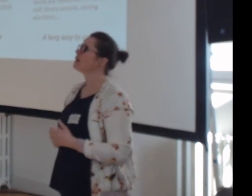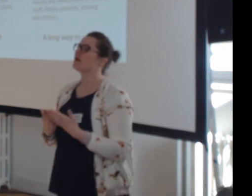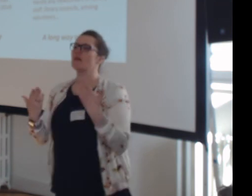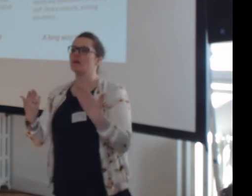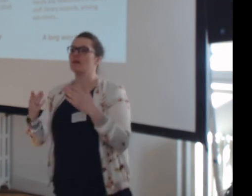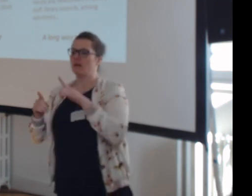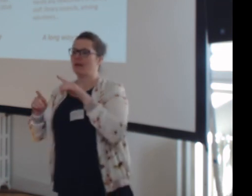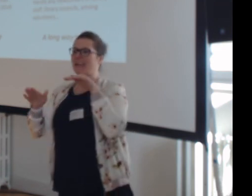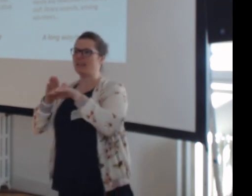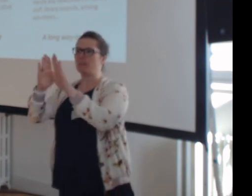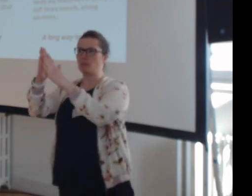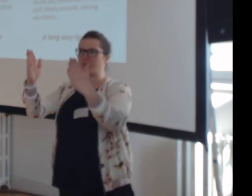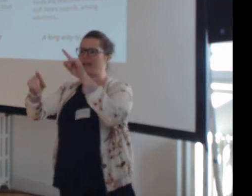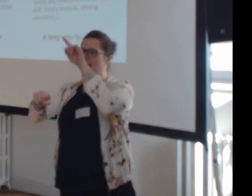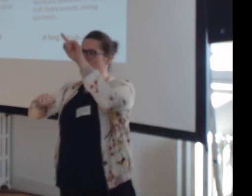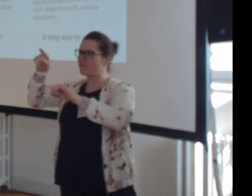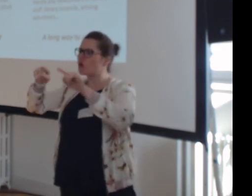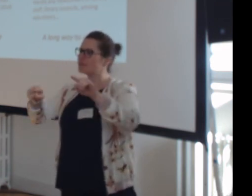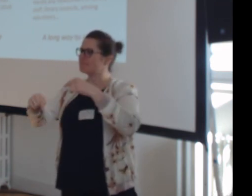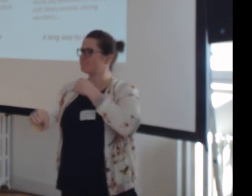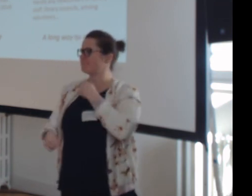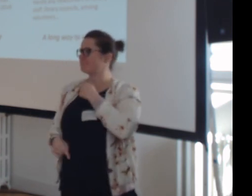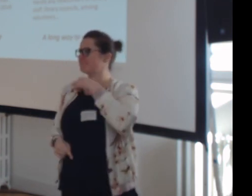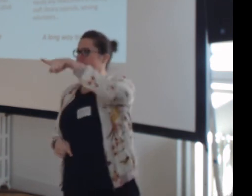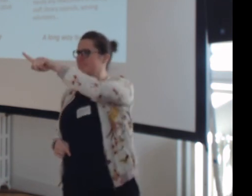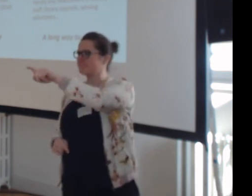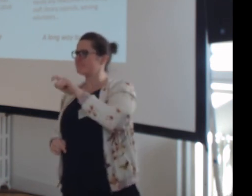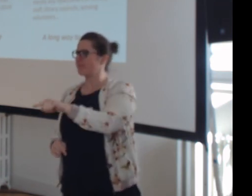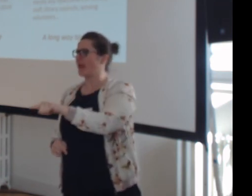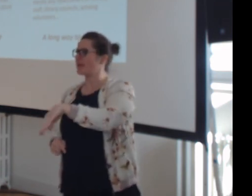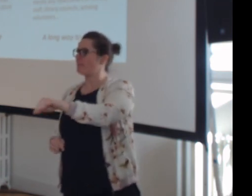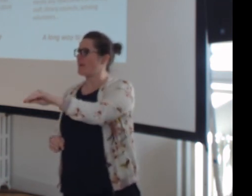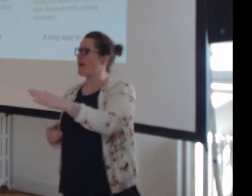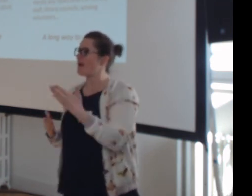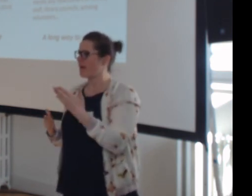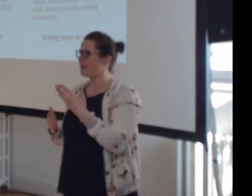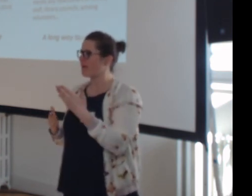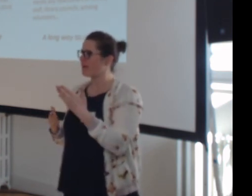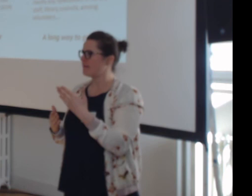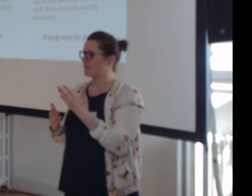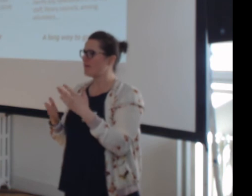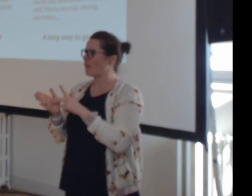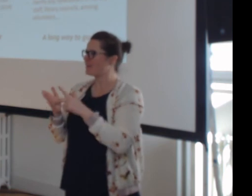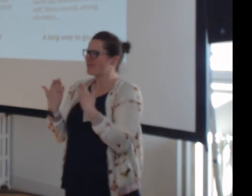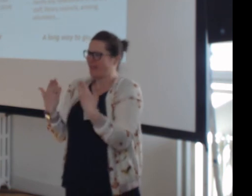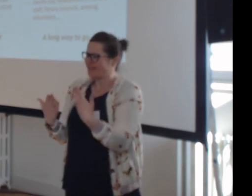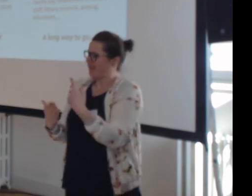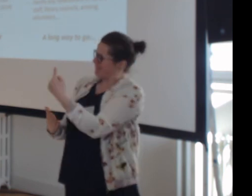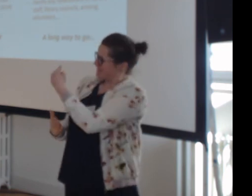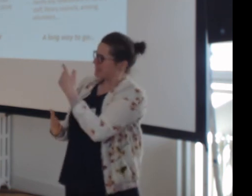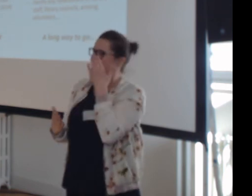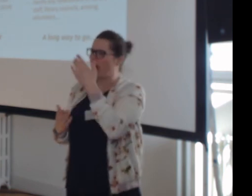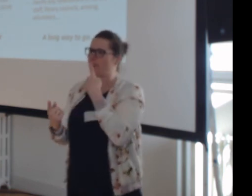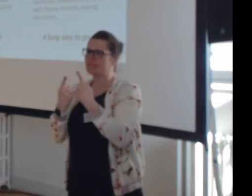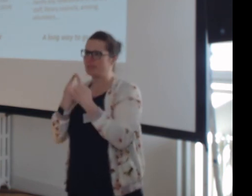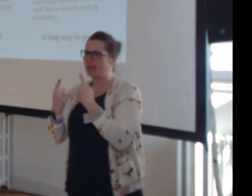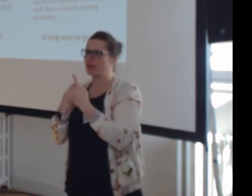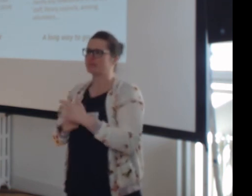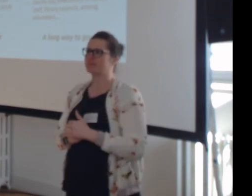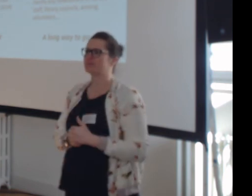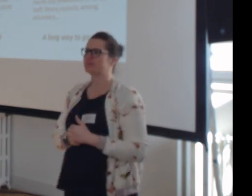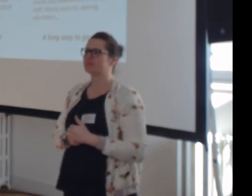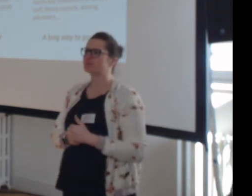diversity in the libraries, I actually put a question mark, because this is what it is all going to be about today. We talk